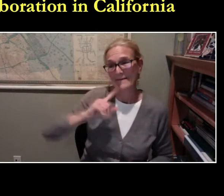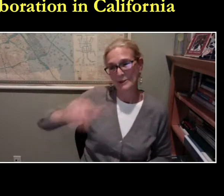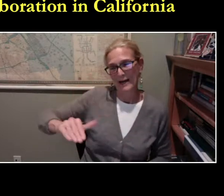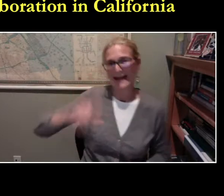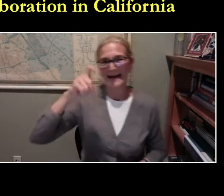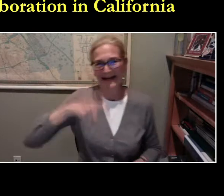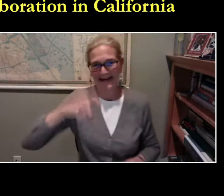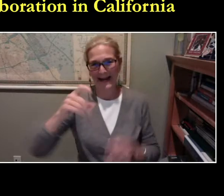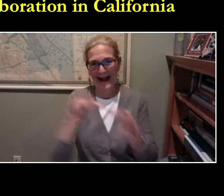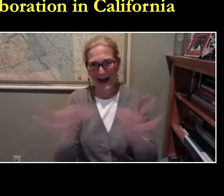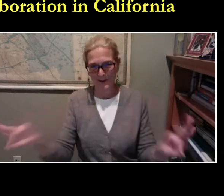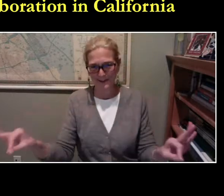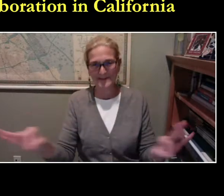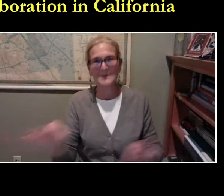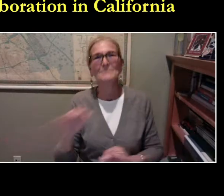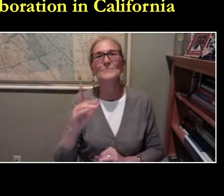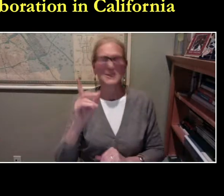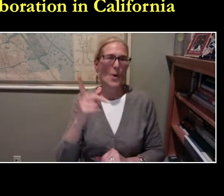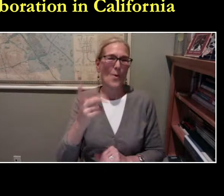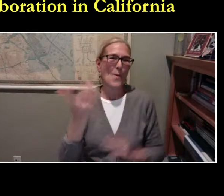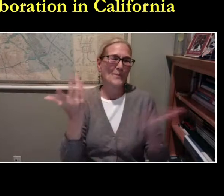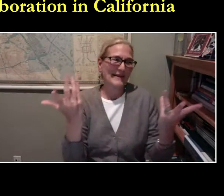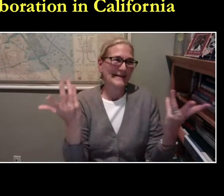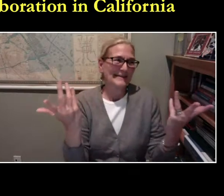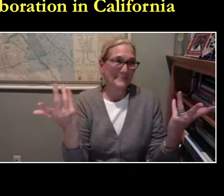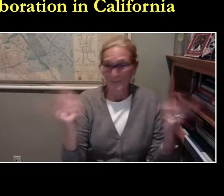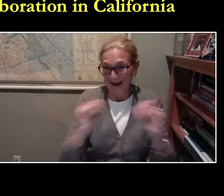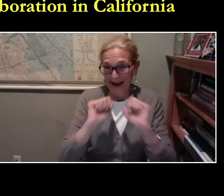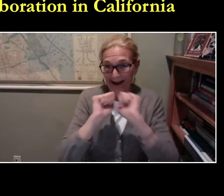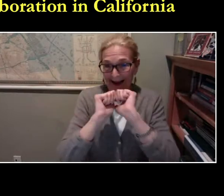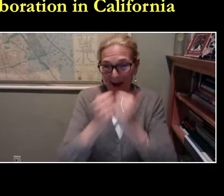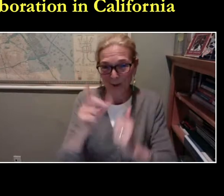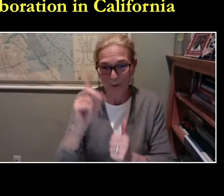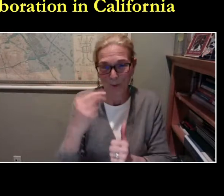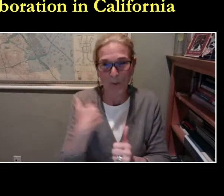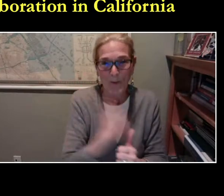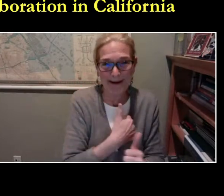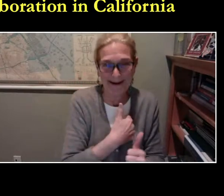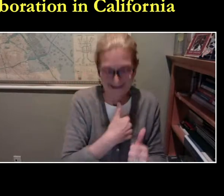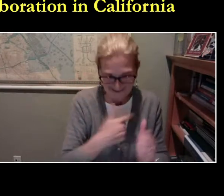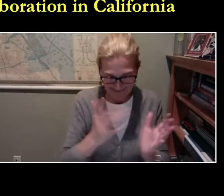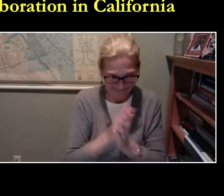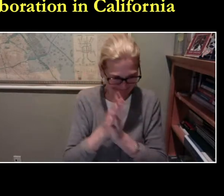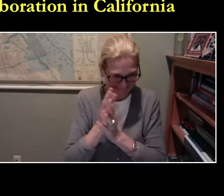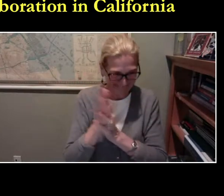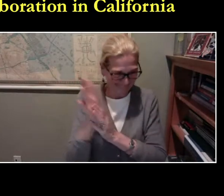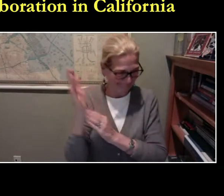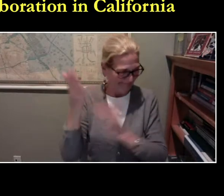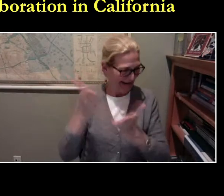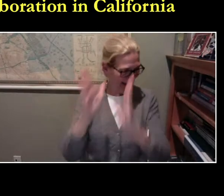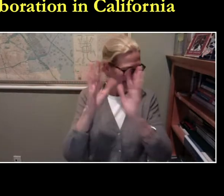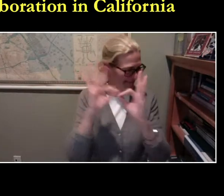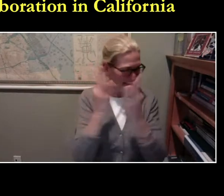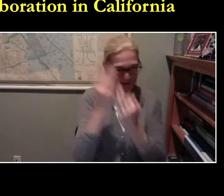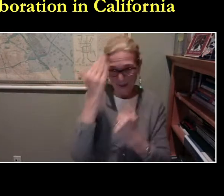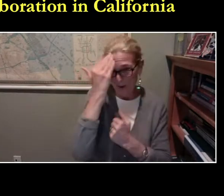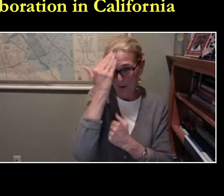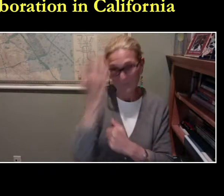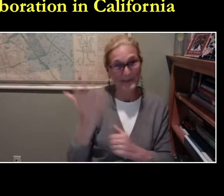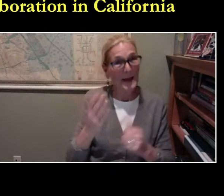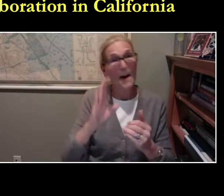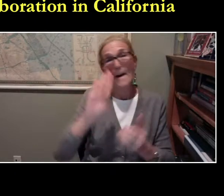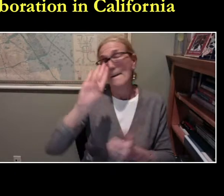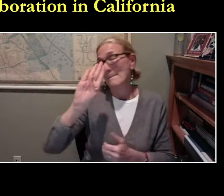their child may talk someday is not what the child needs. The child needs language to function. But how